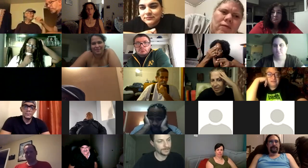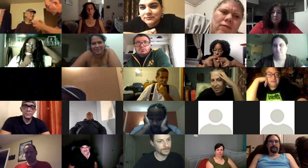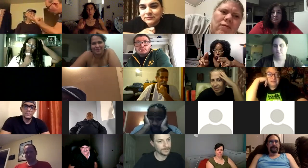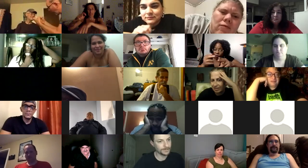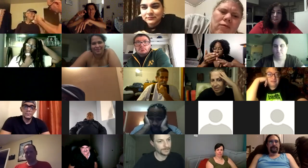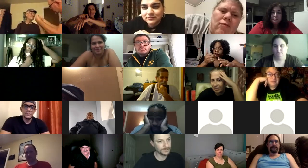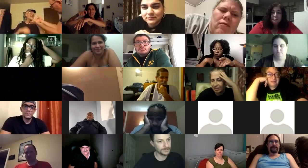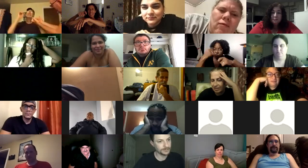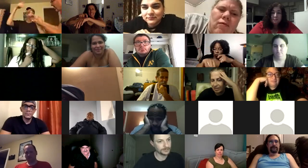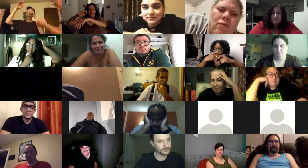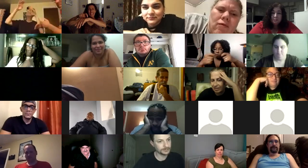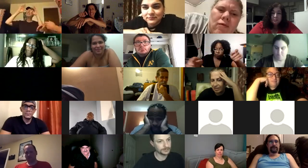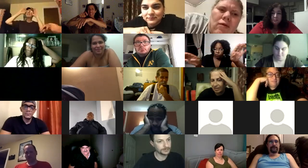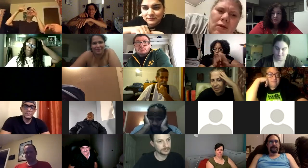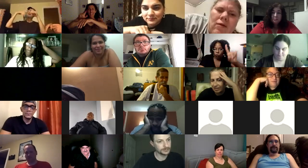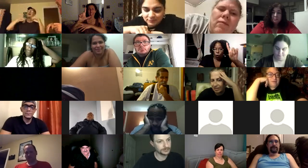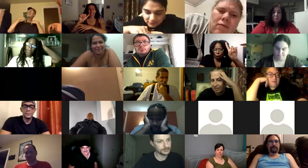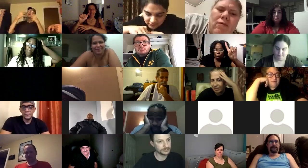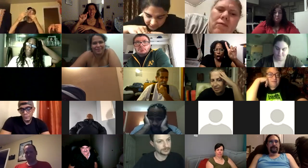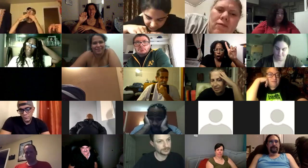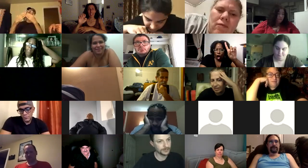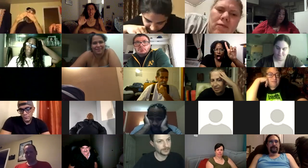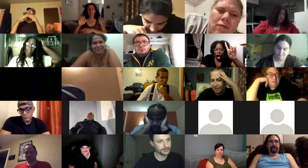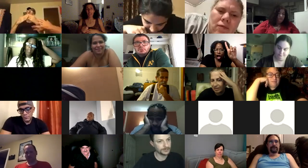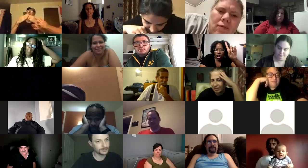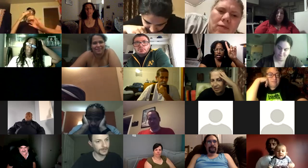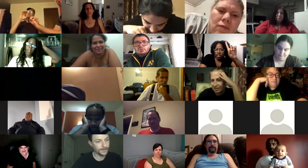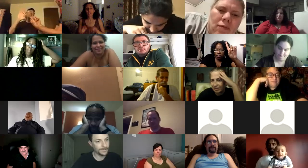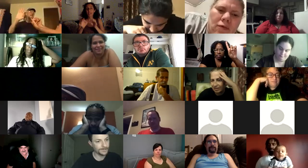Let me ask real quick. Martin, is there anything you want to say before we close up?